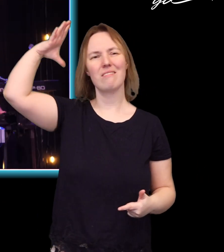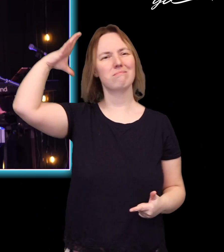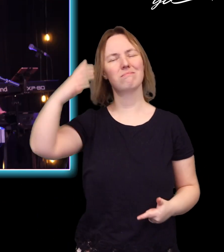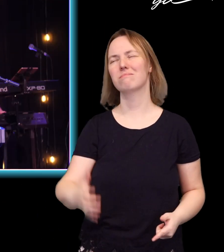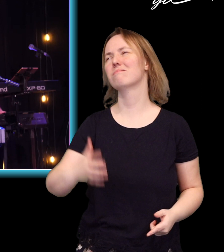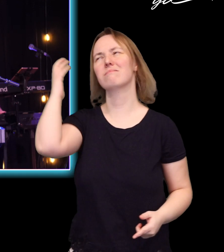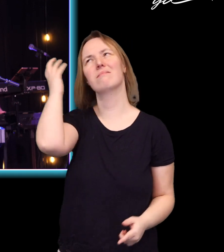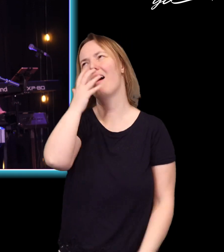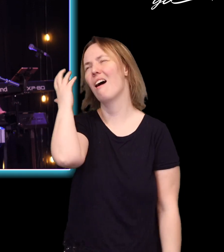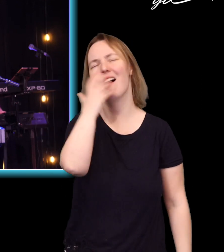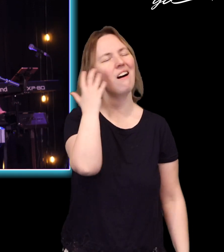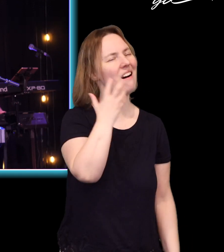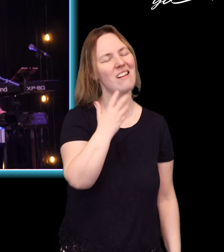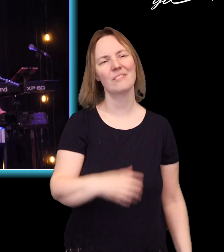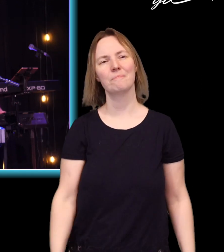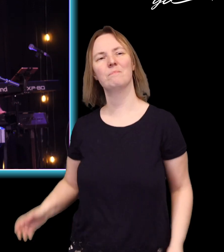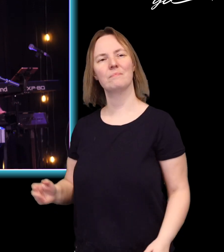grace that's greater.